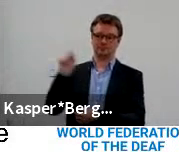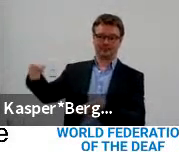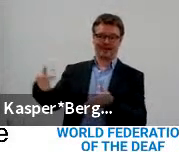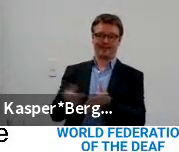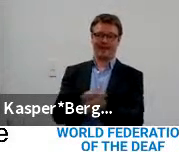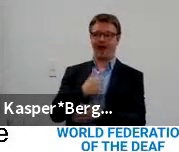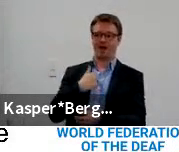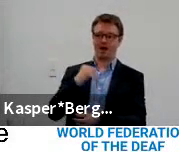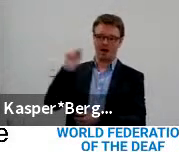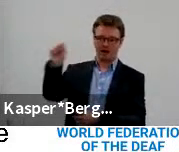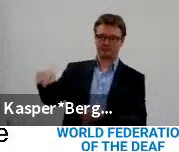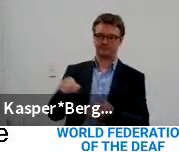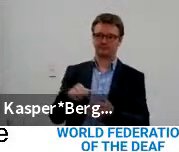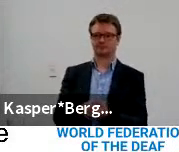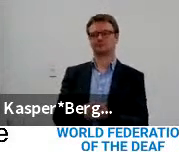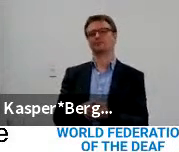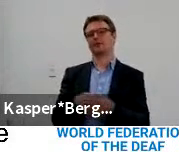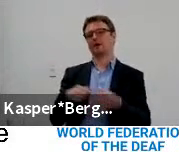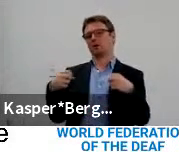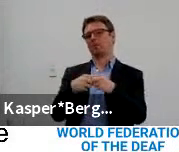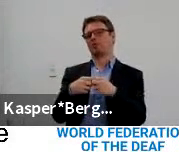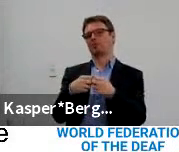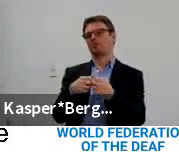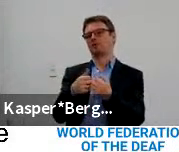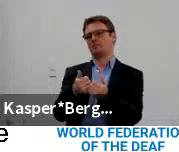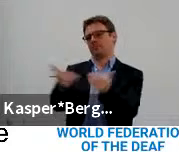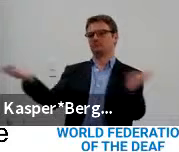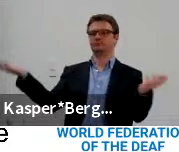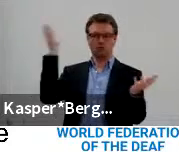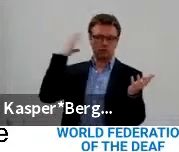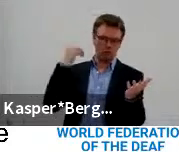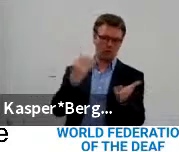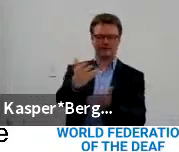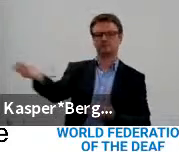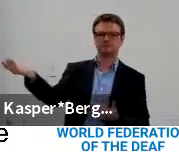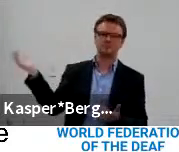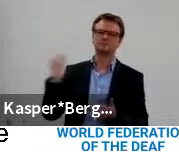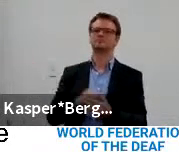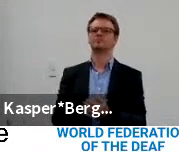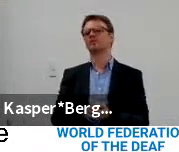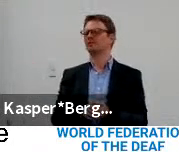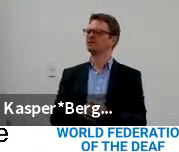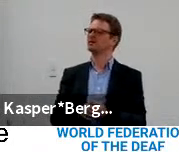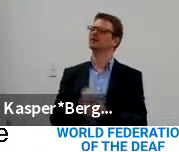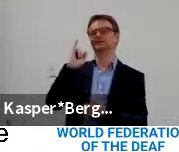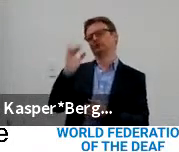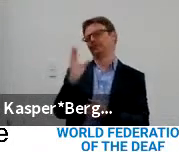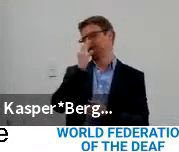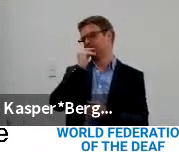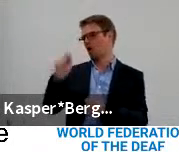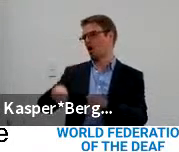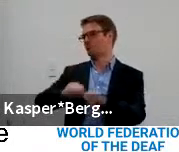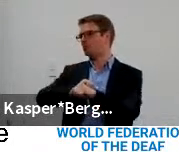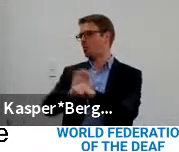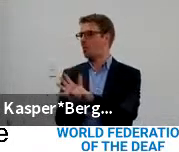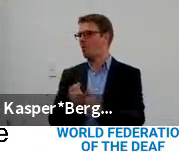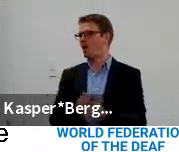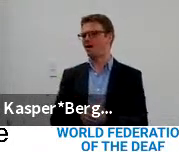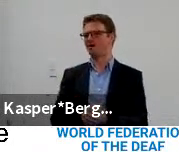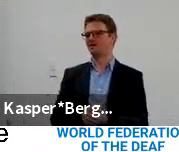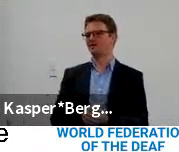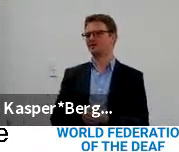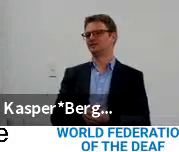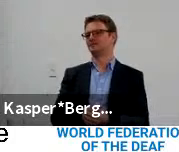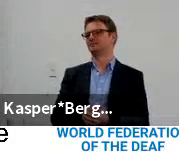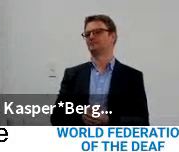I was actually in Ghana last week, just returned home. We met a lot of deaf people, of course, and